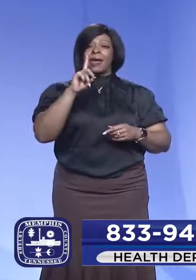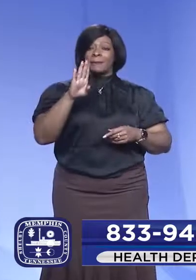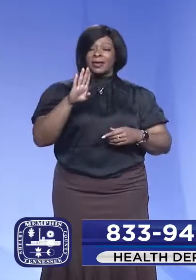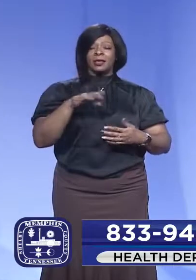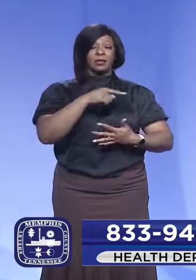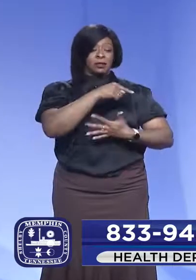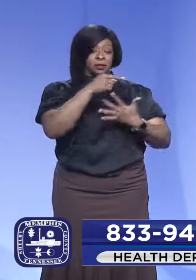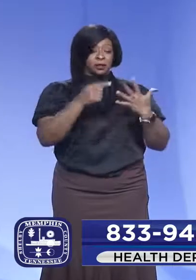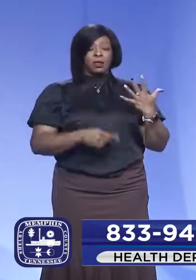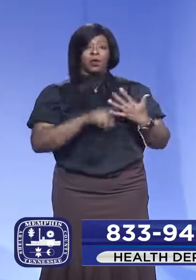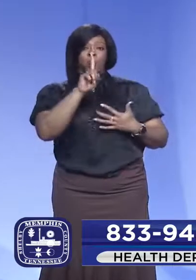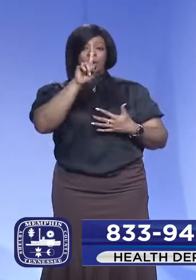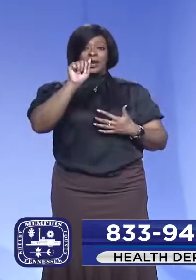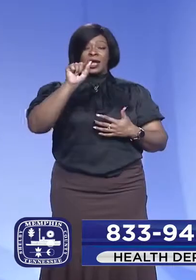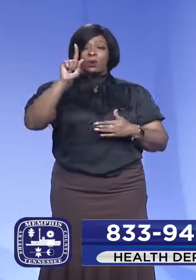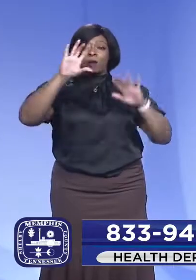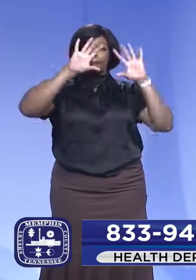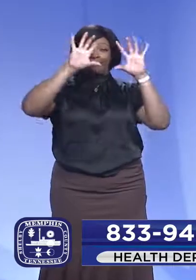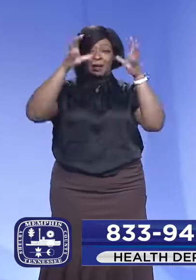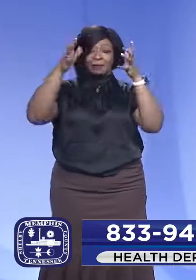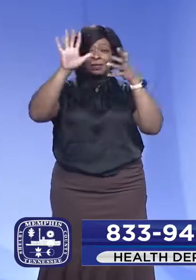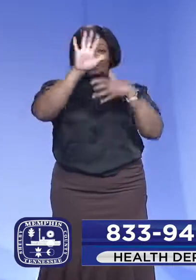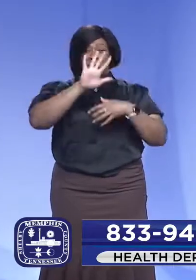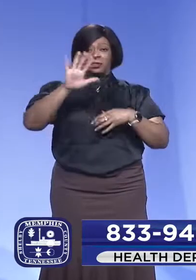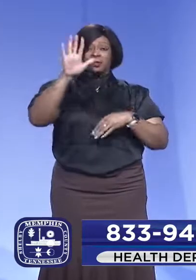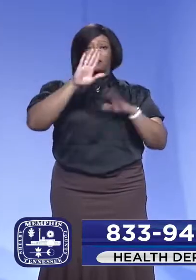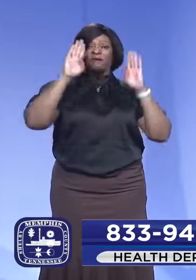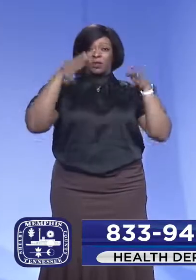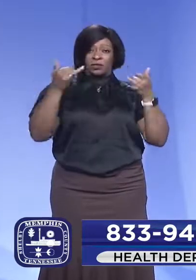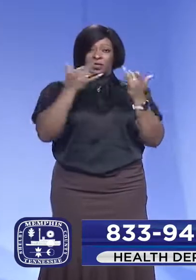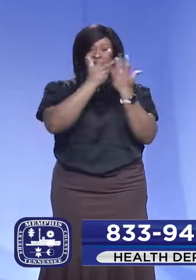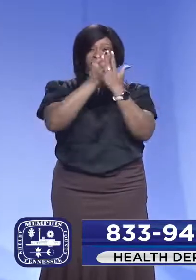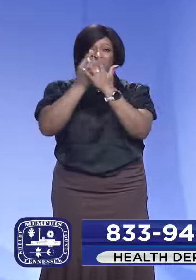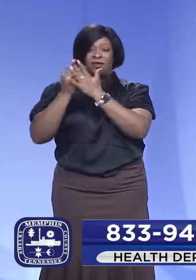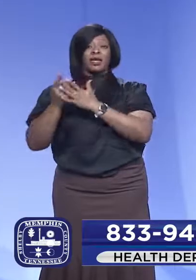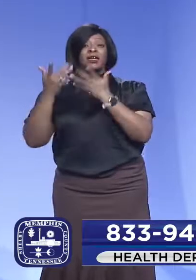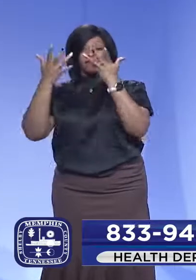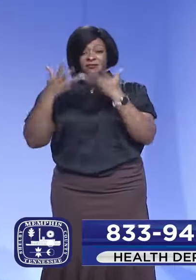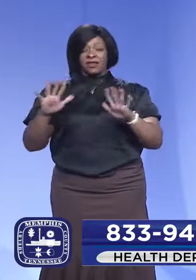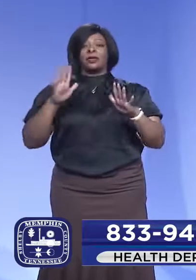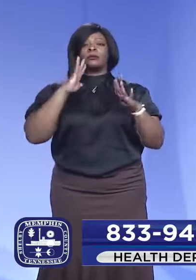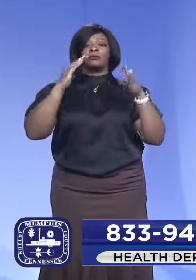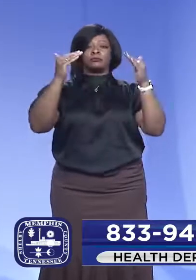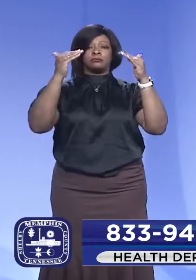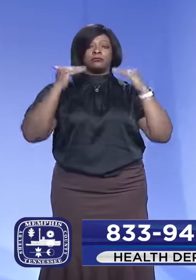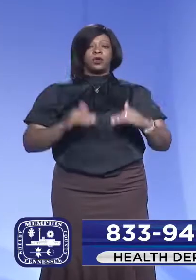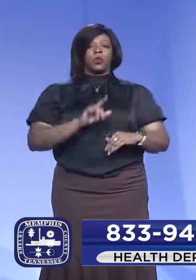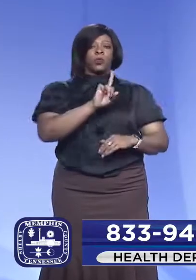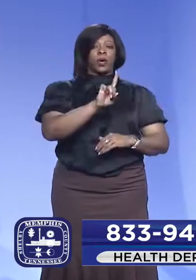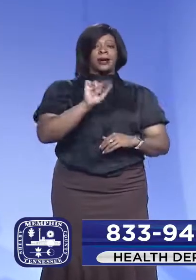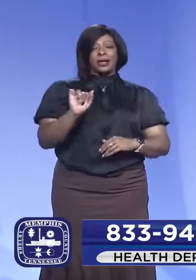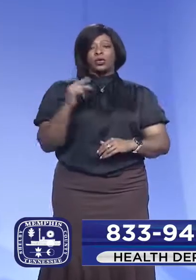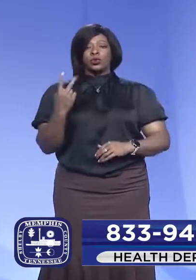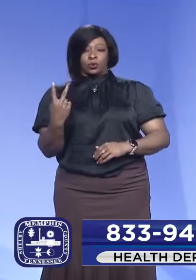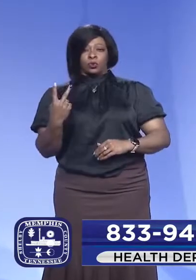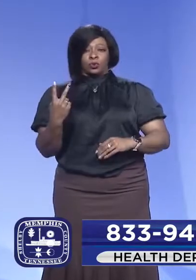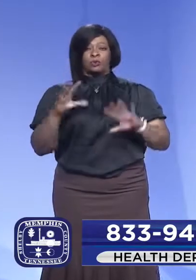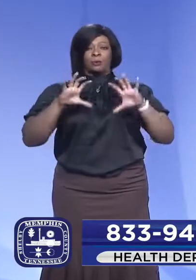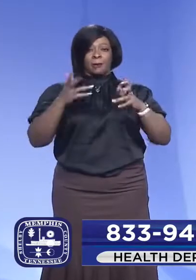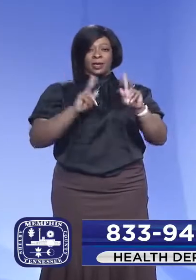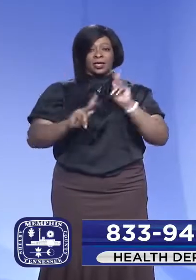now is on the 1A1 population, and as we get through that population, we will move to the 1A2